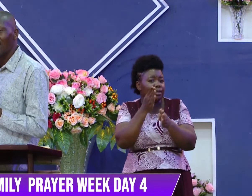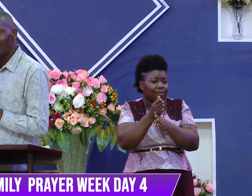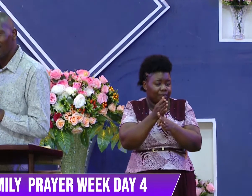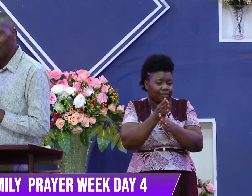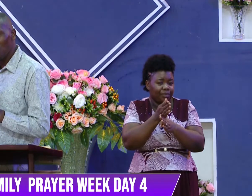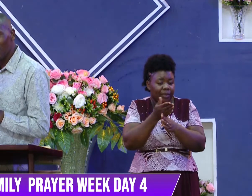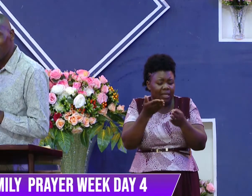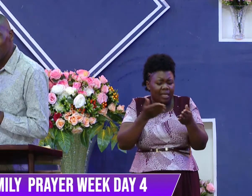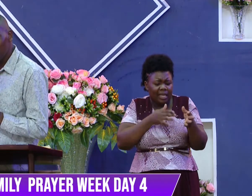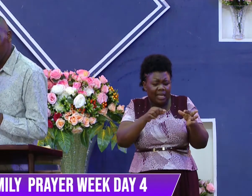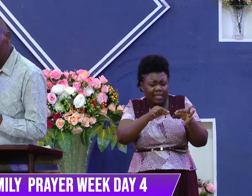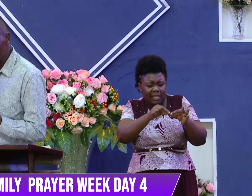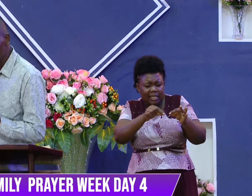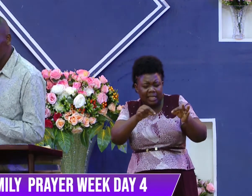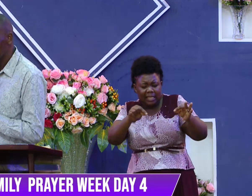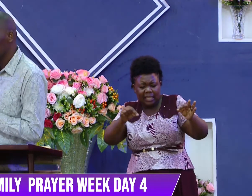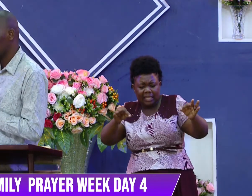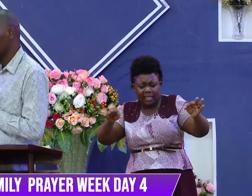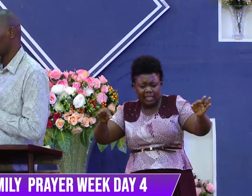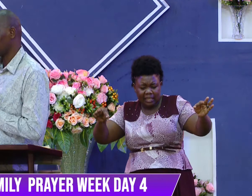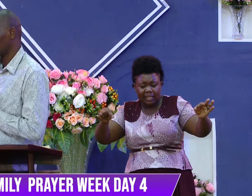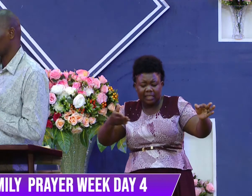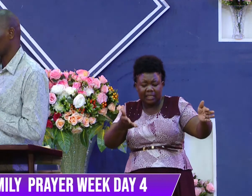a building, he has